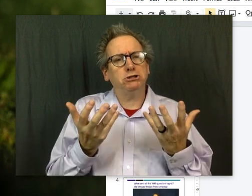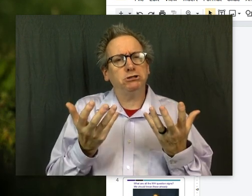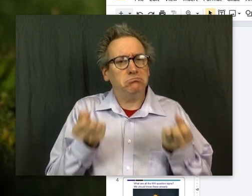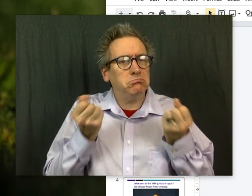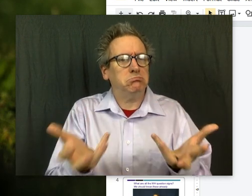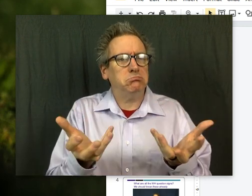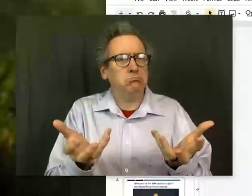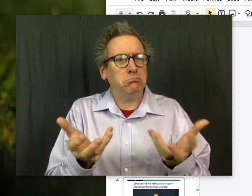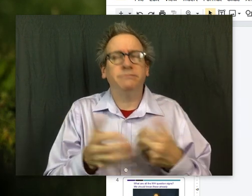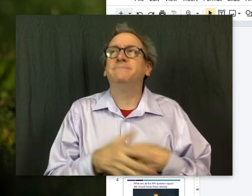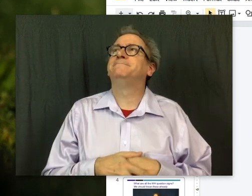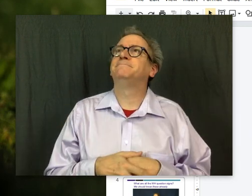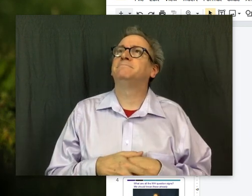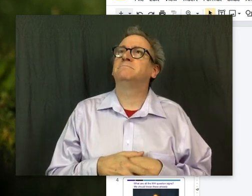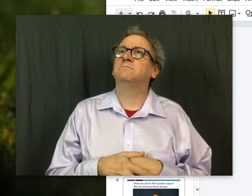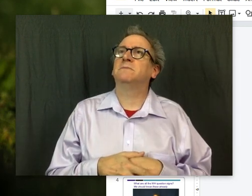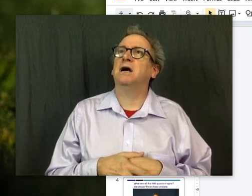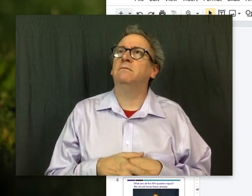much?